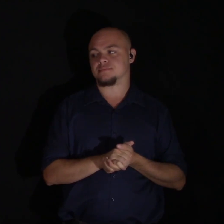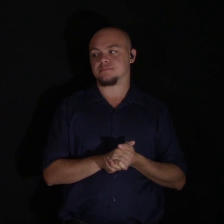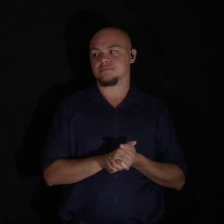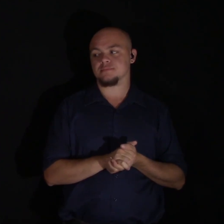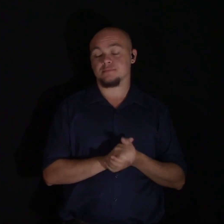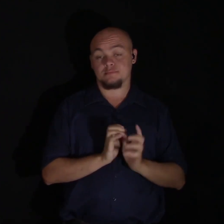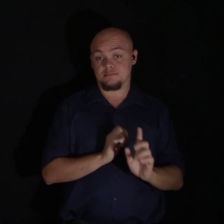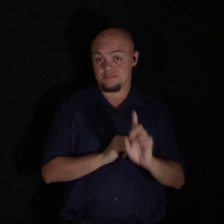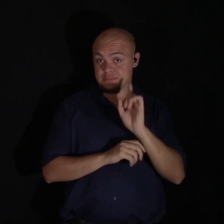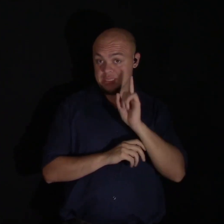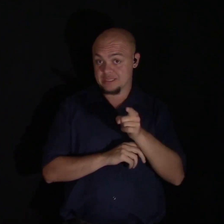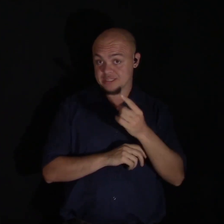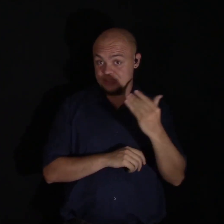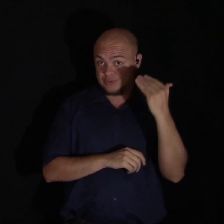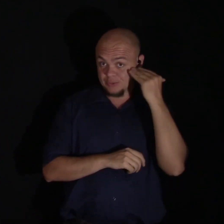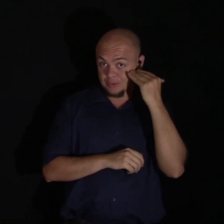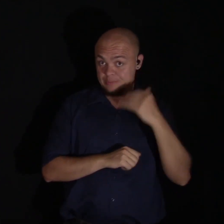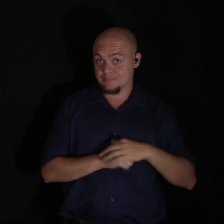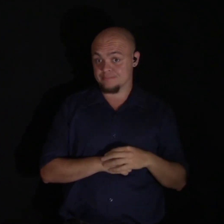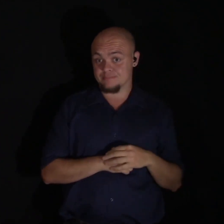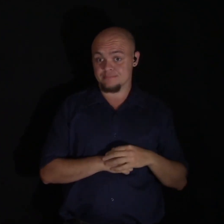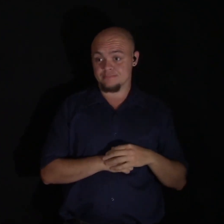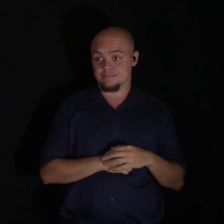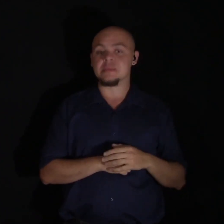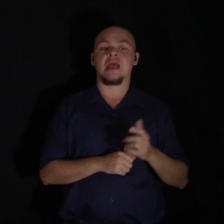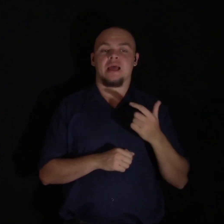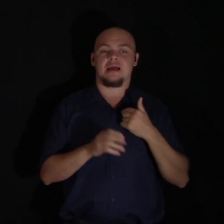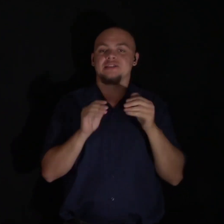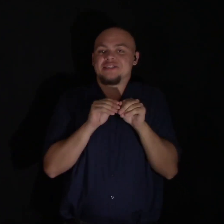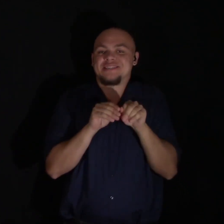Did you know I just spread some stoke?